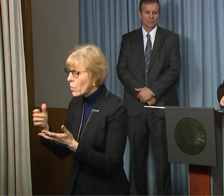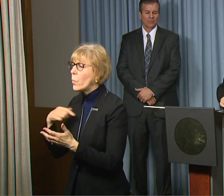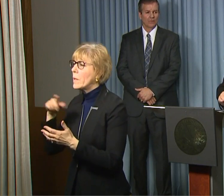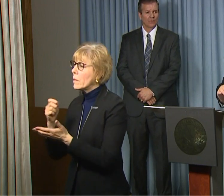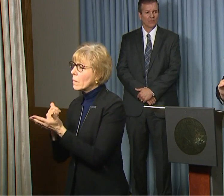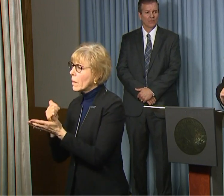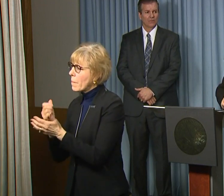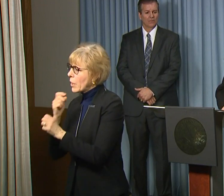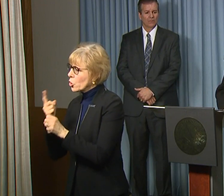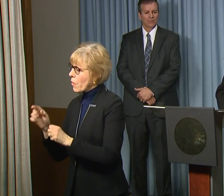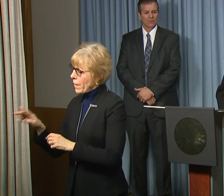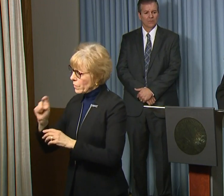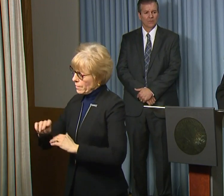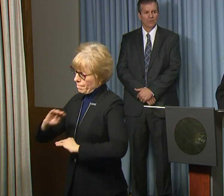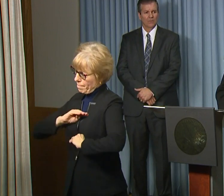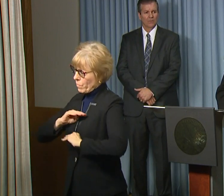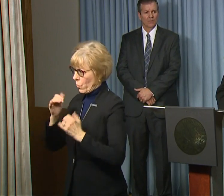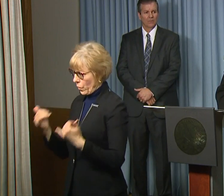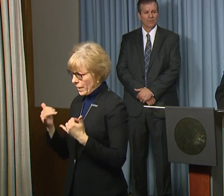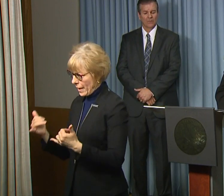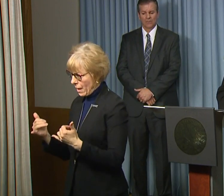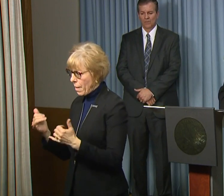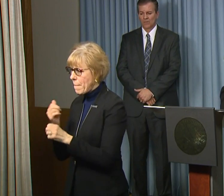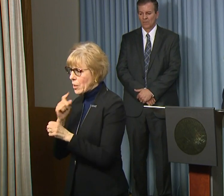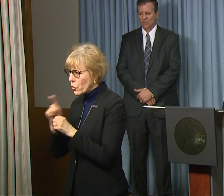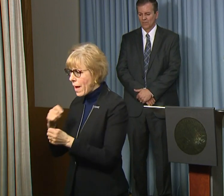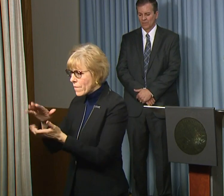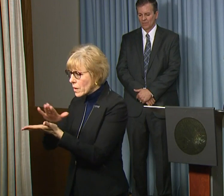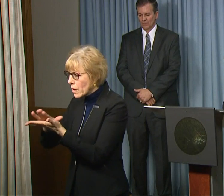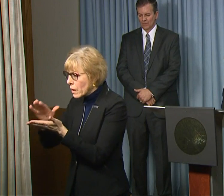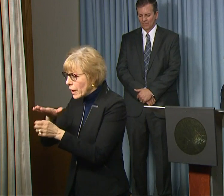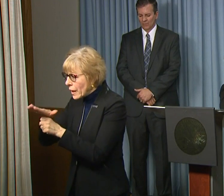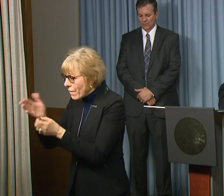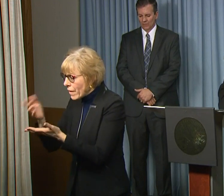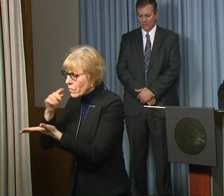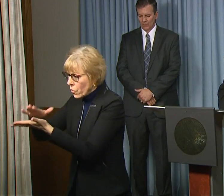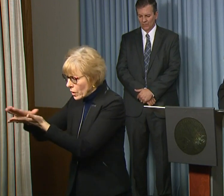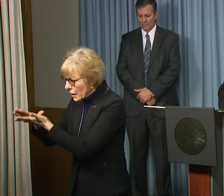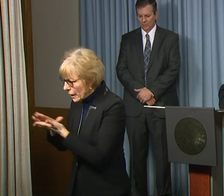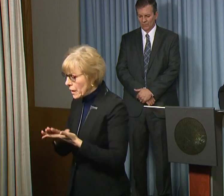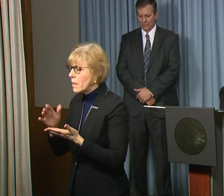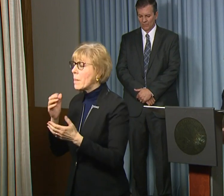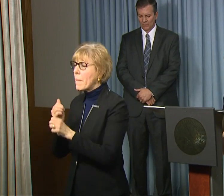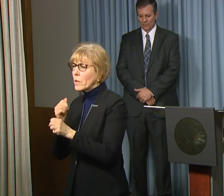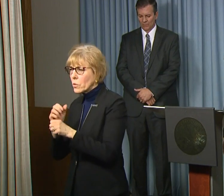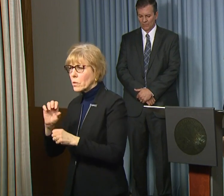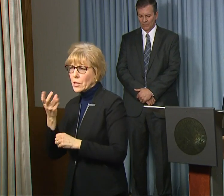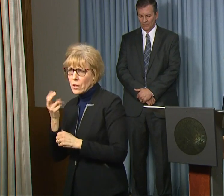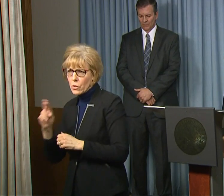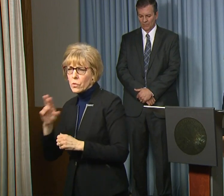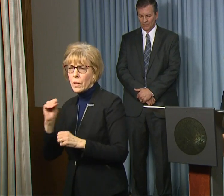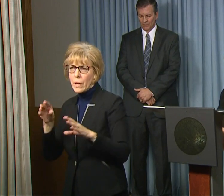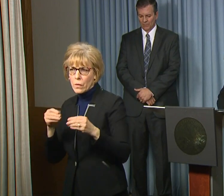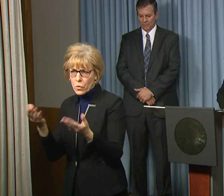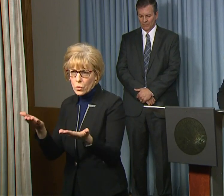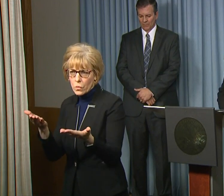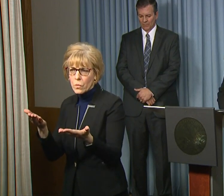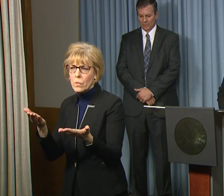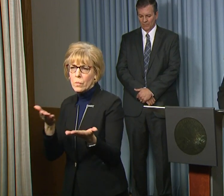now, and including sanitation supplies in order to meet the needs at our shelters and service providers.